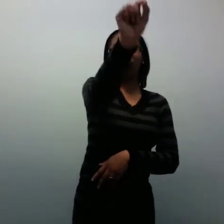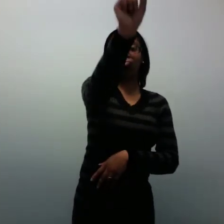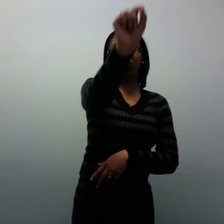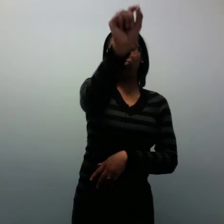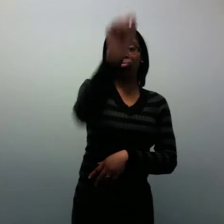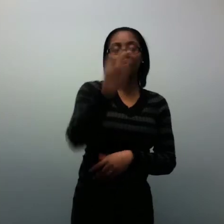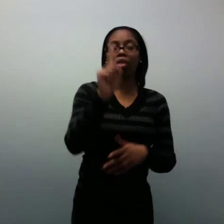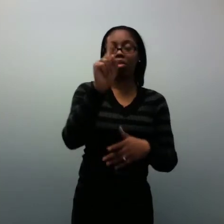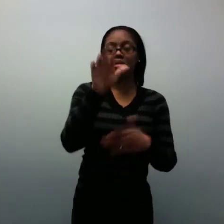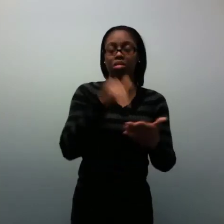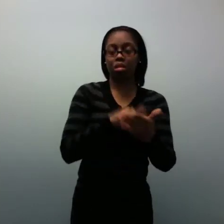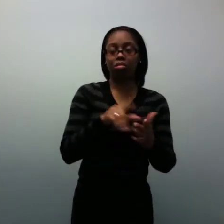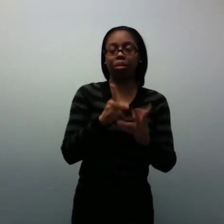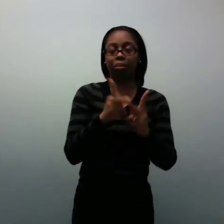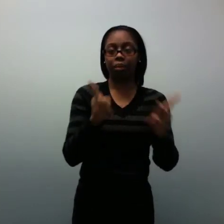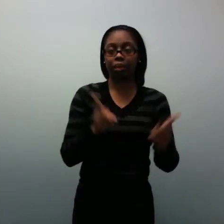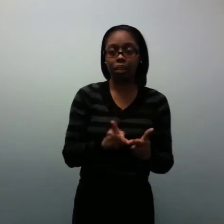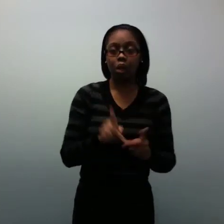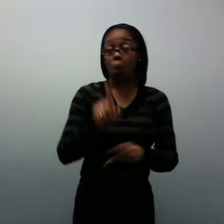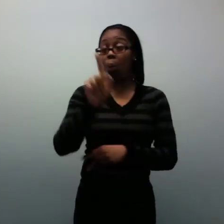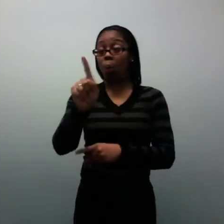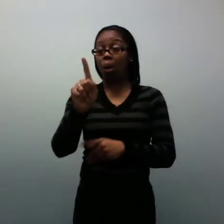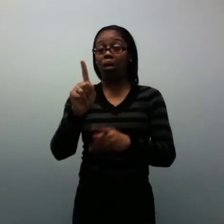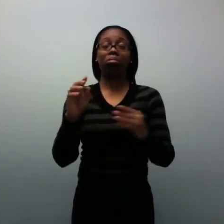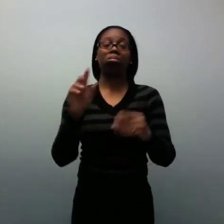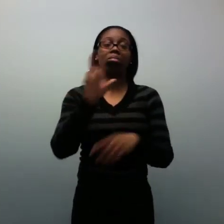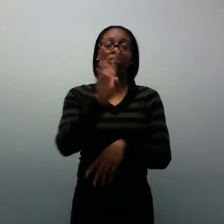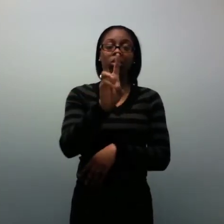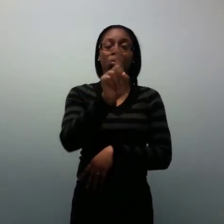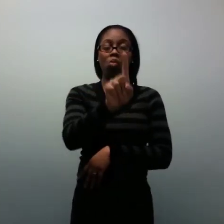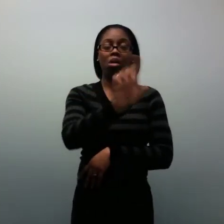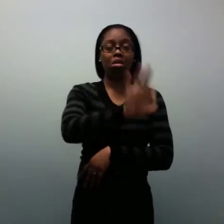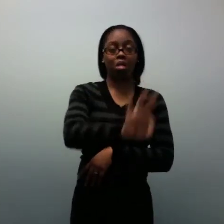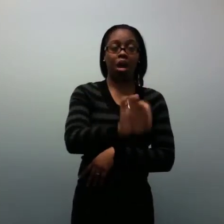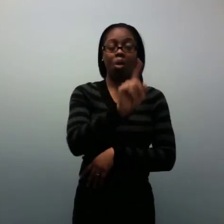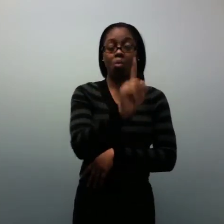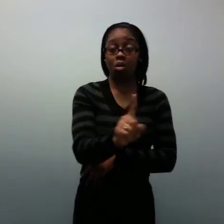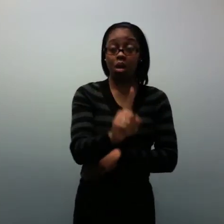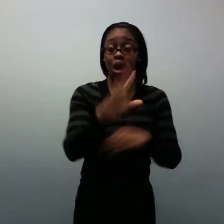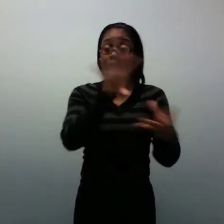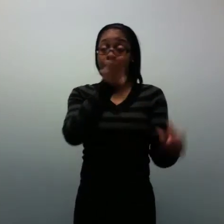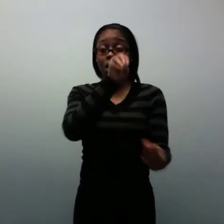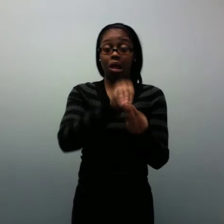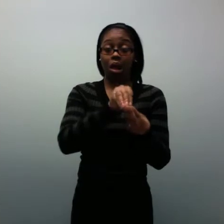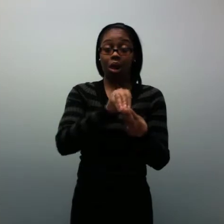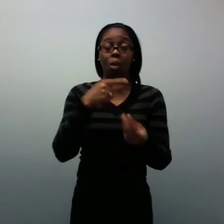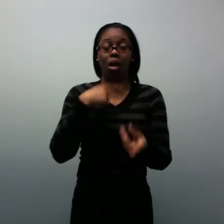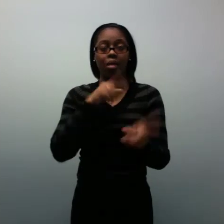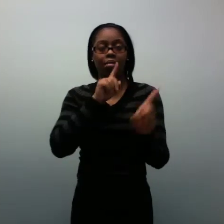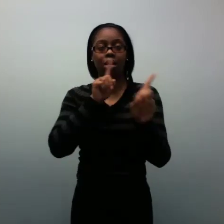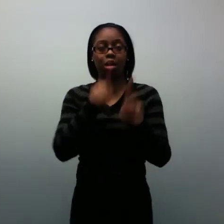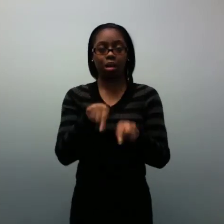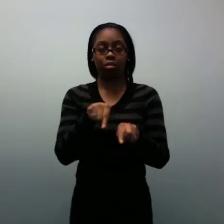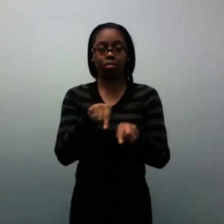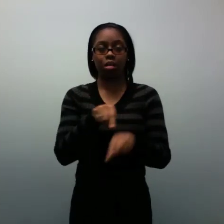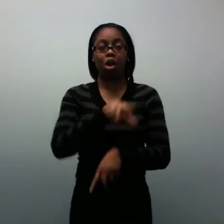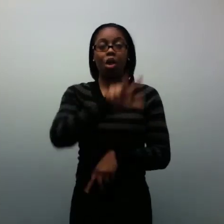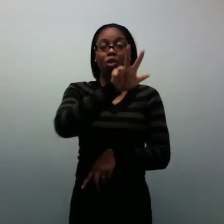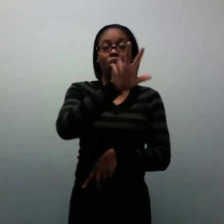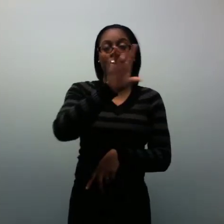plus 1 is 9. And we have our answer. And the next visual shows us that indeed 38